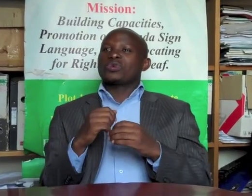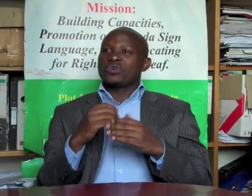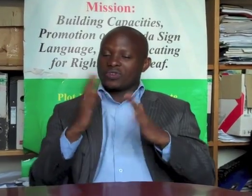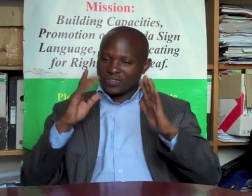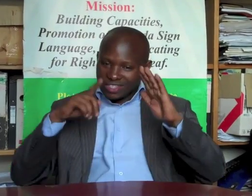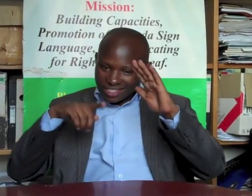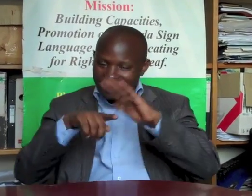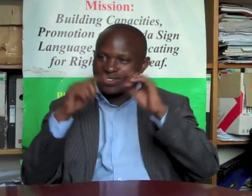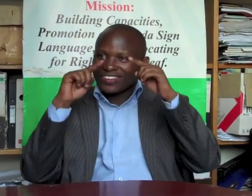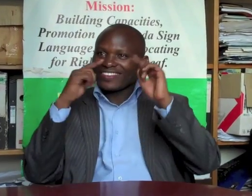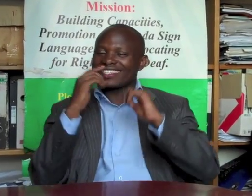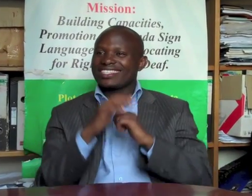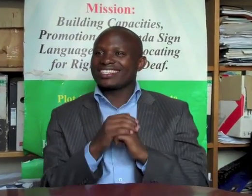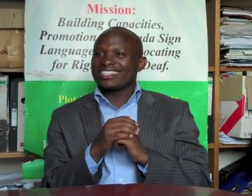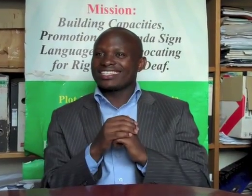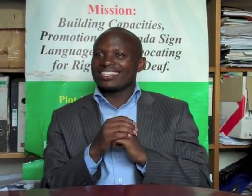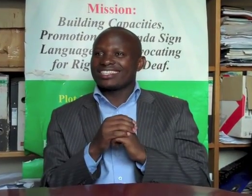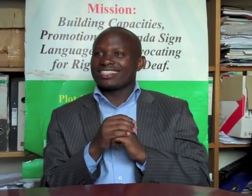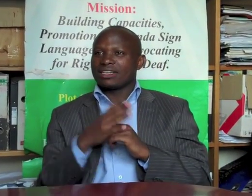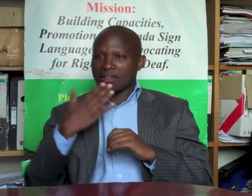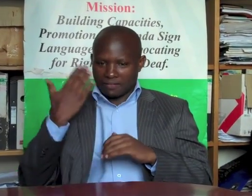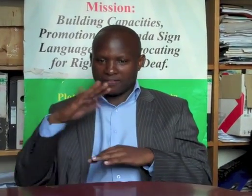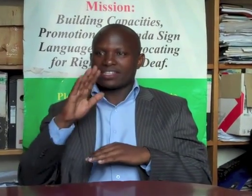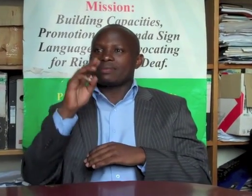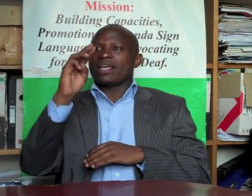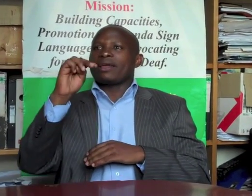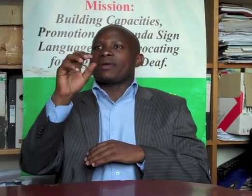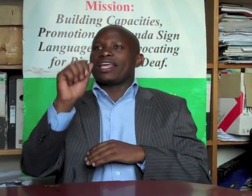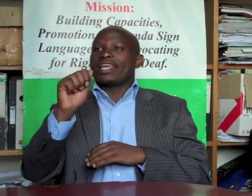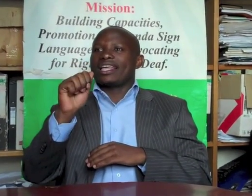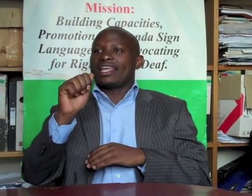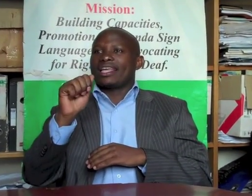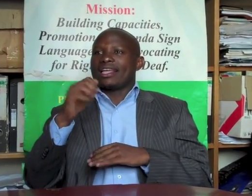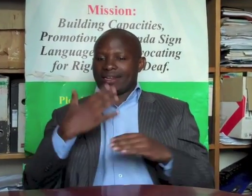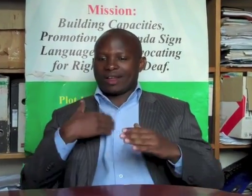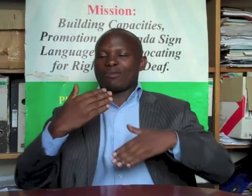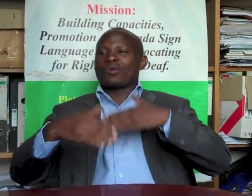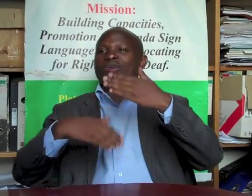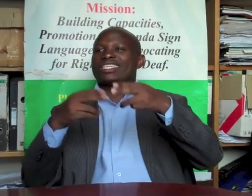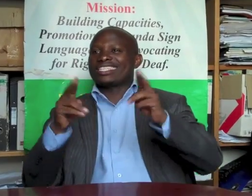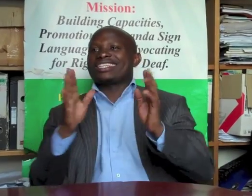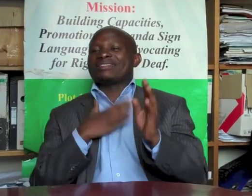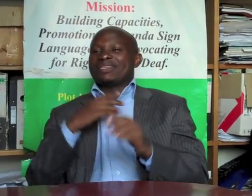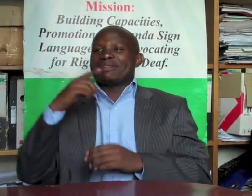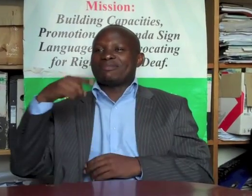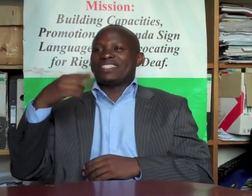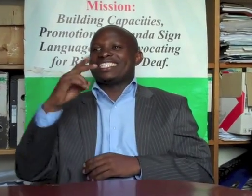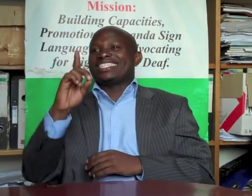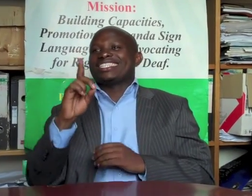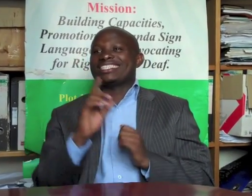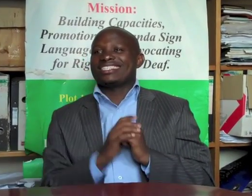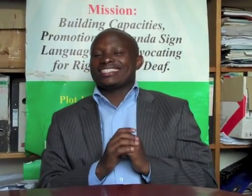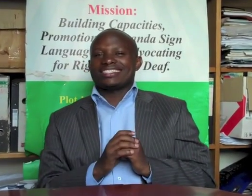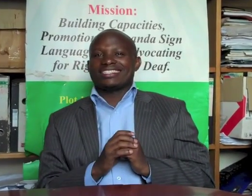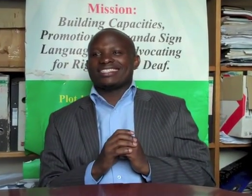on like that. I have been to the university and I have finished masters, and I'm processing